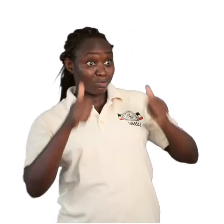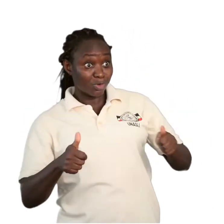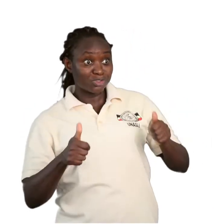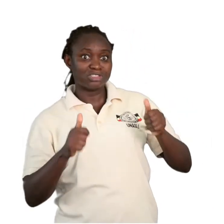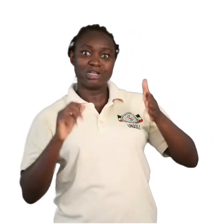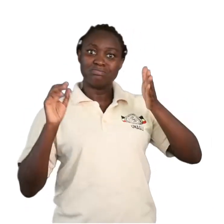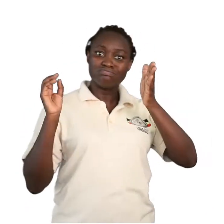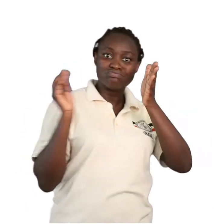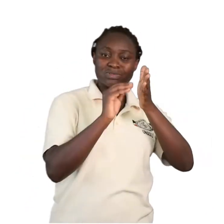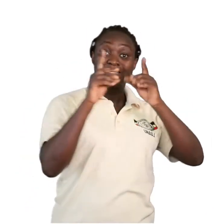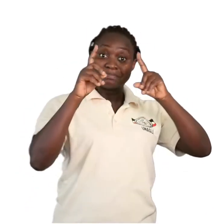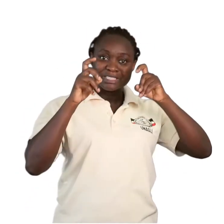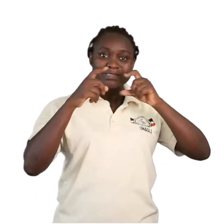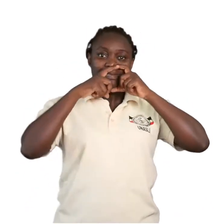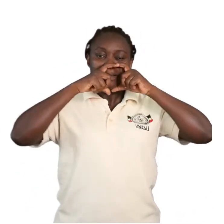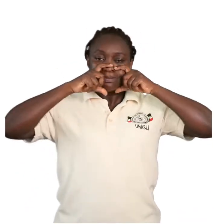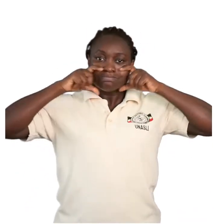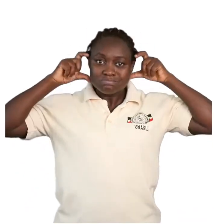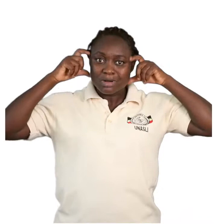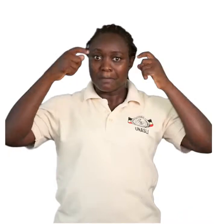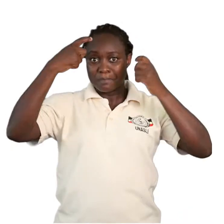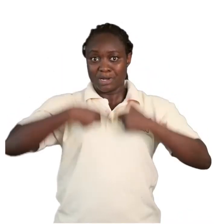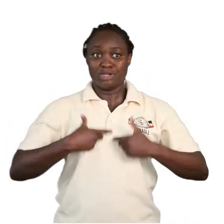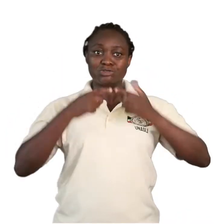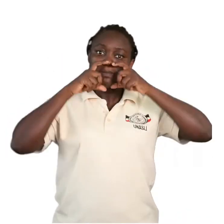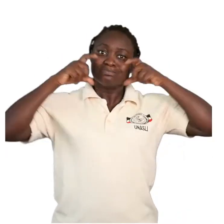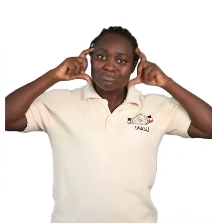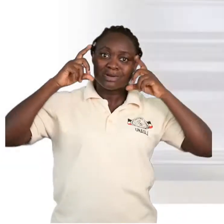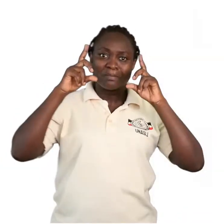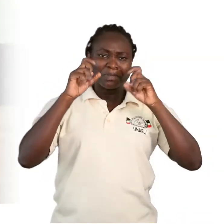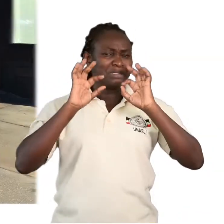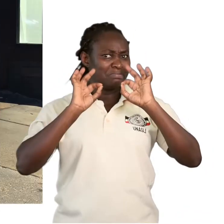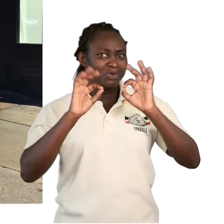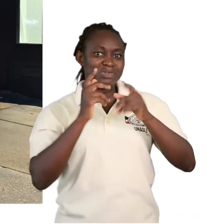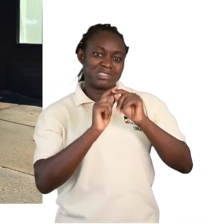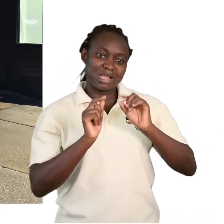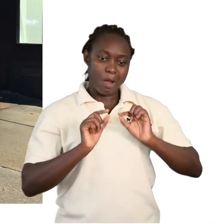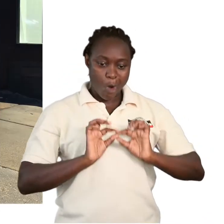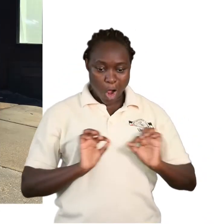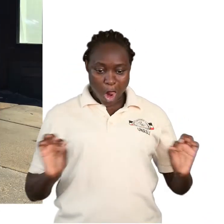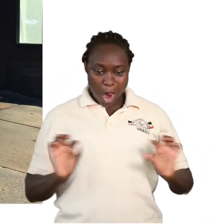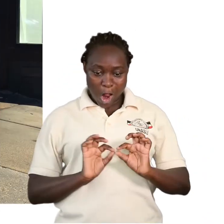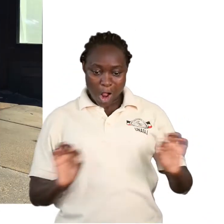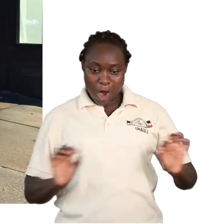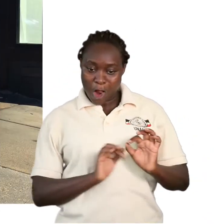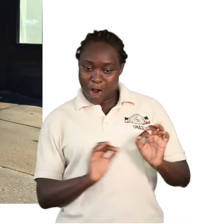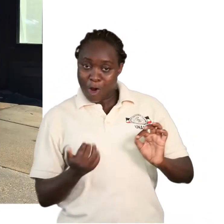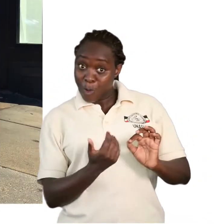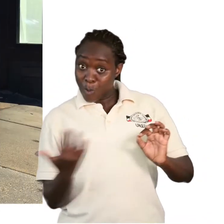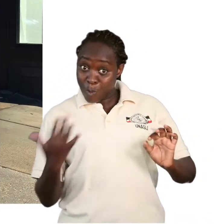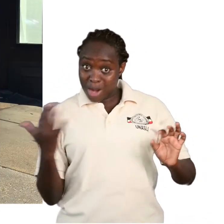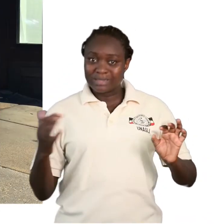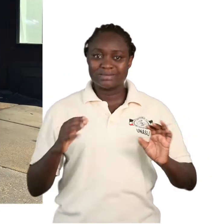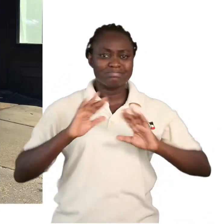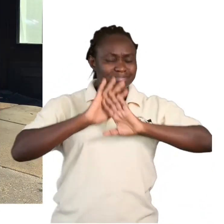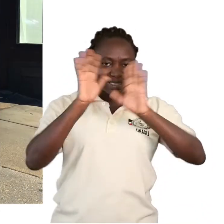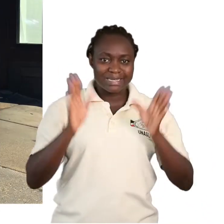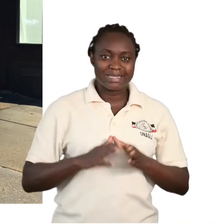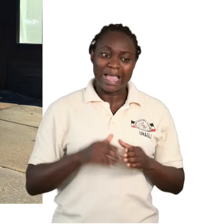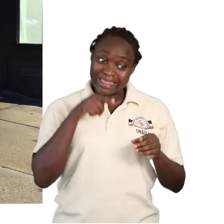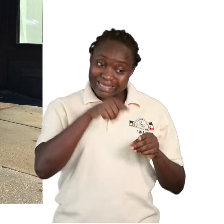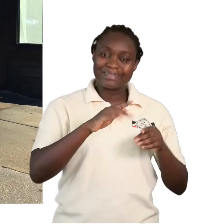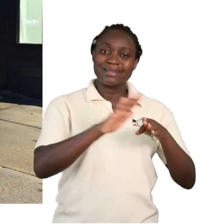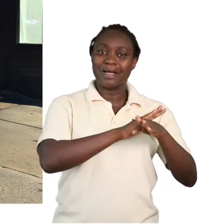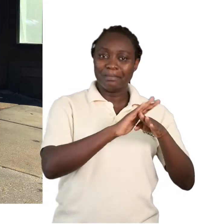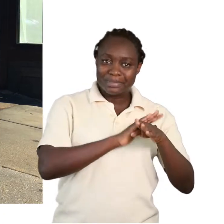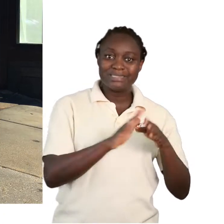on worn by someone, a very good picture with some words and a message communicated. That commercial one